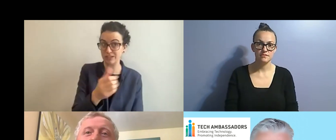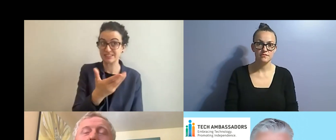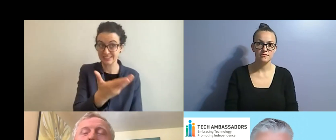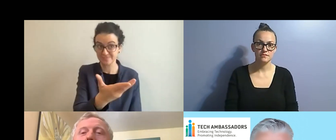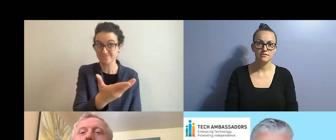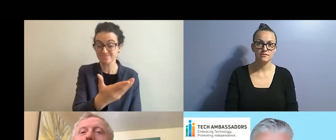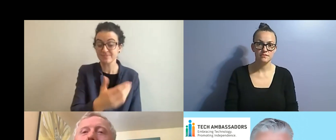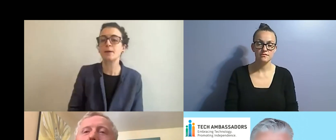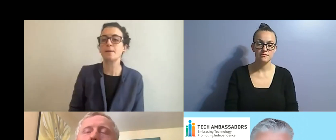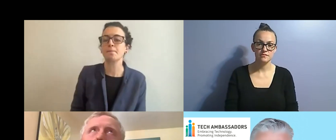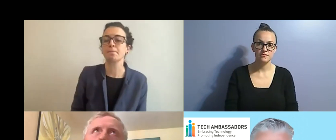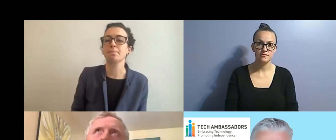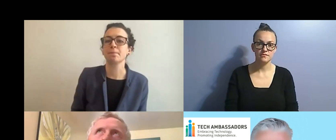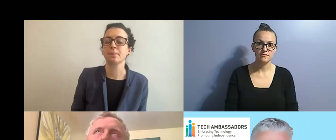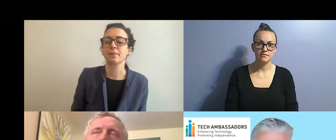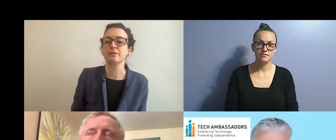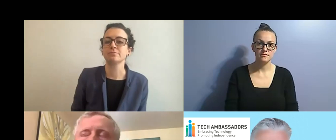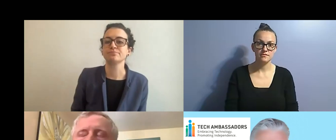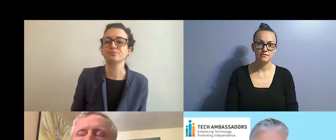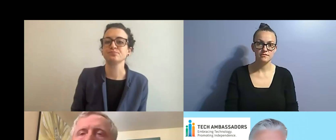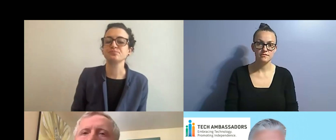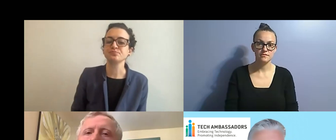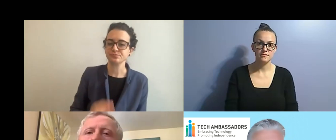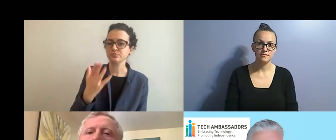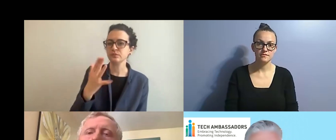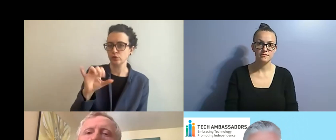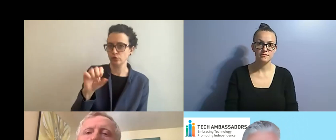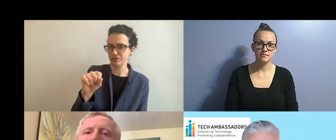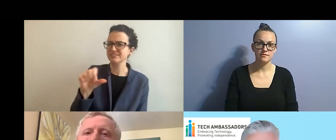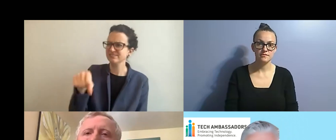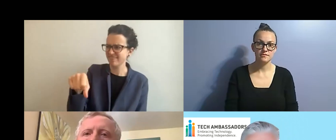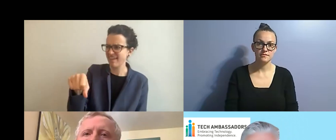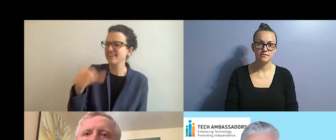Yeah, the daily living skills,